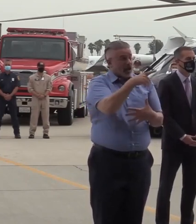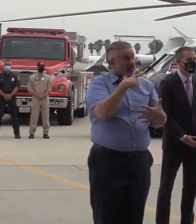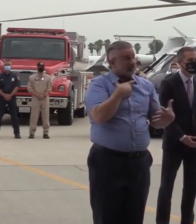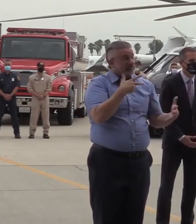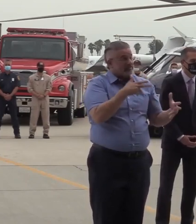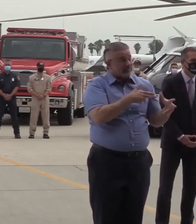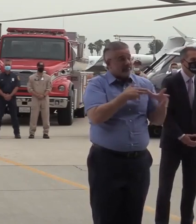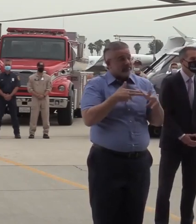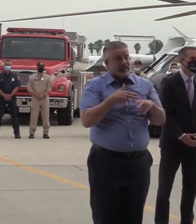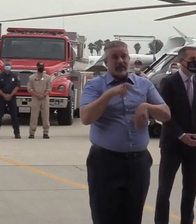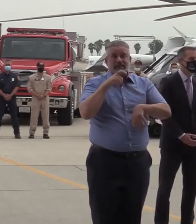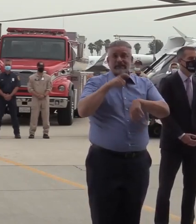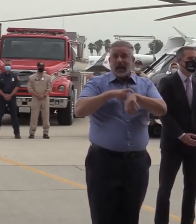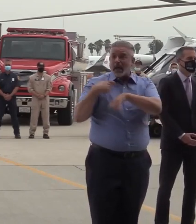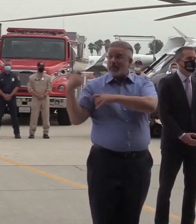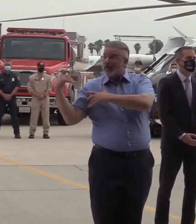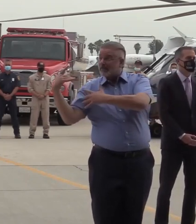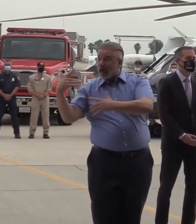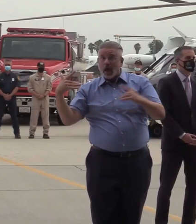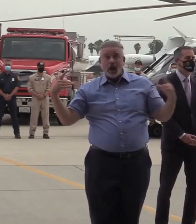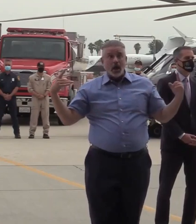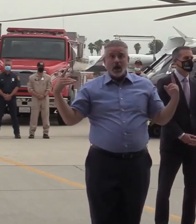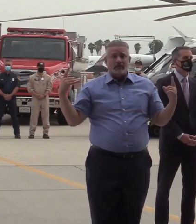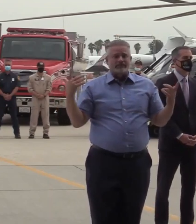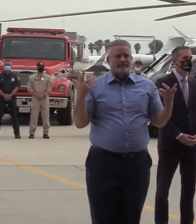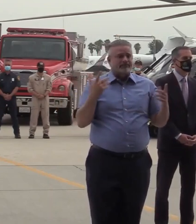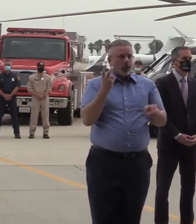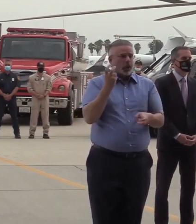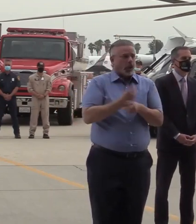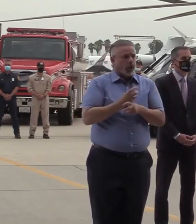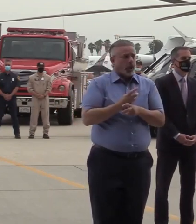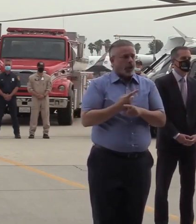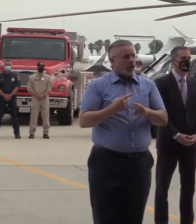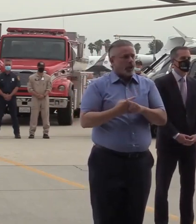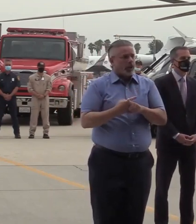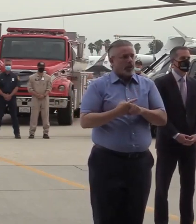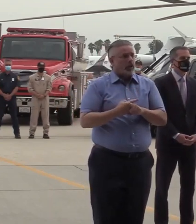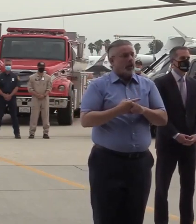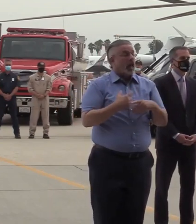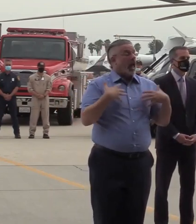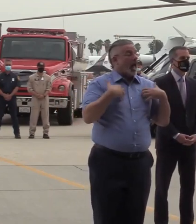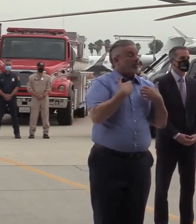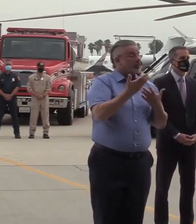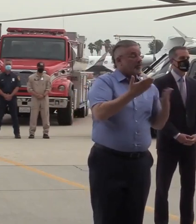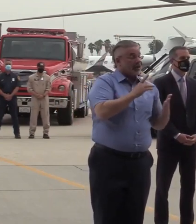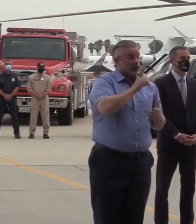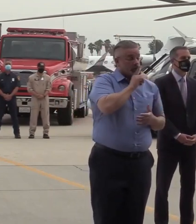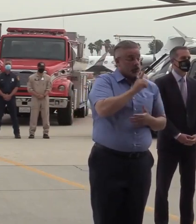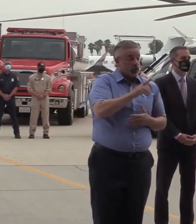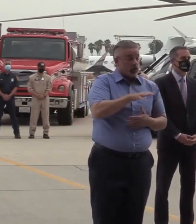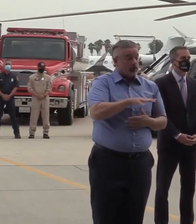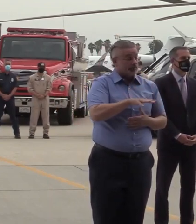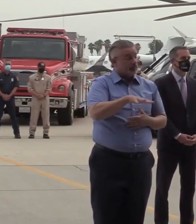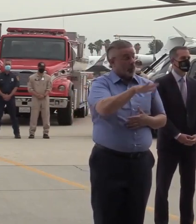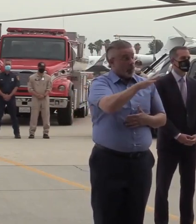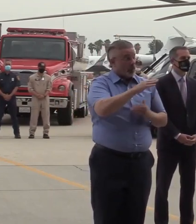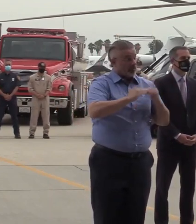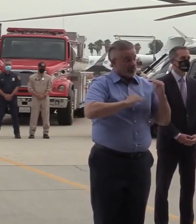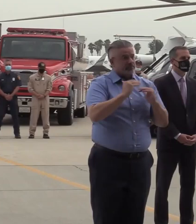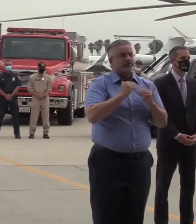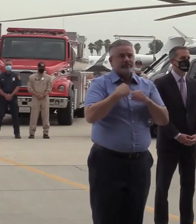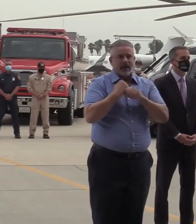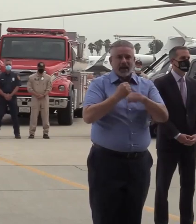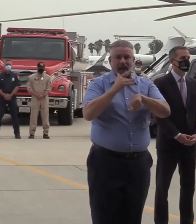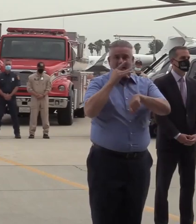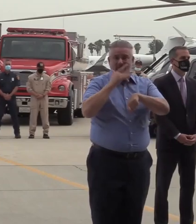animals in a time of a wildfire. We've been working very closely with Animal Services to help make sure that those facilities are